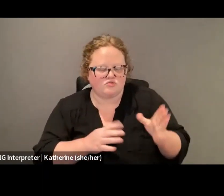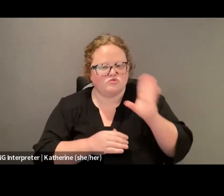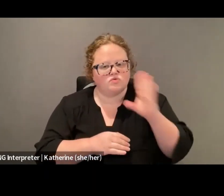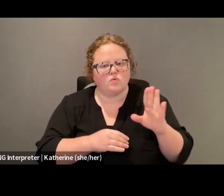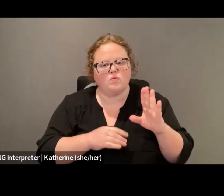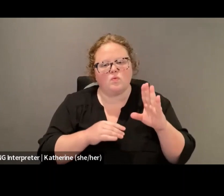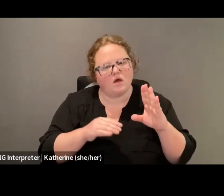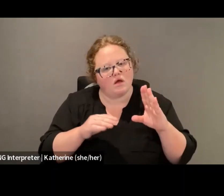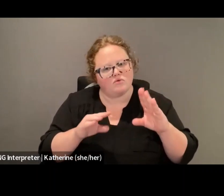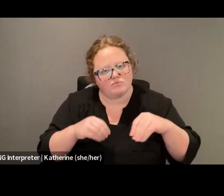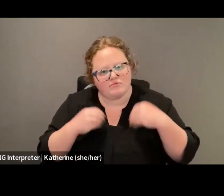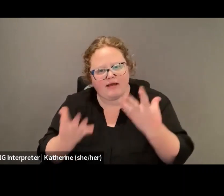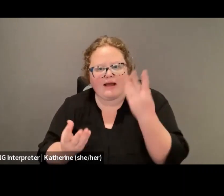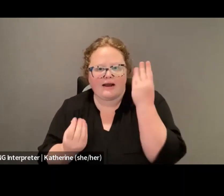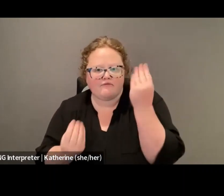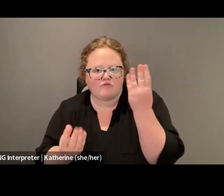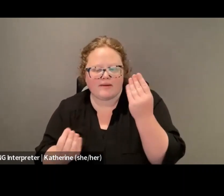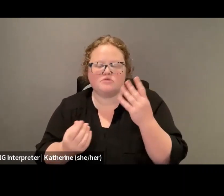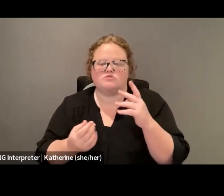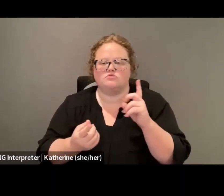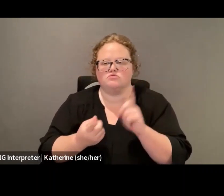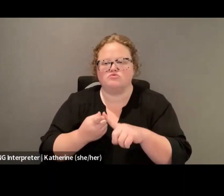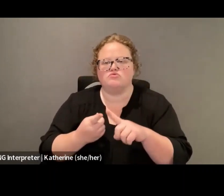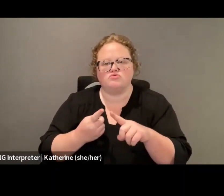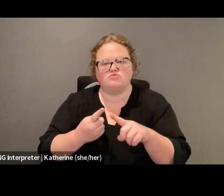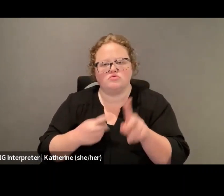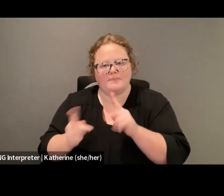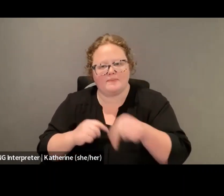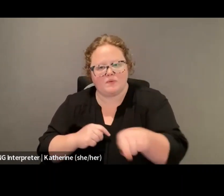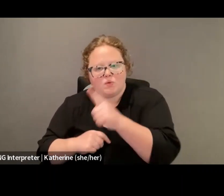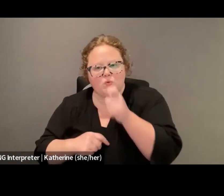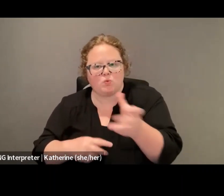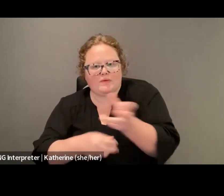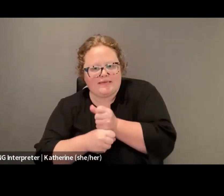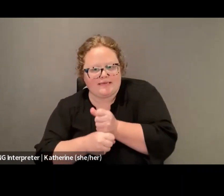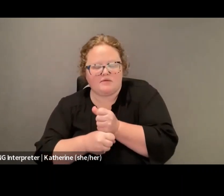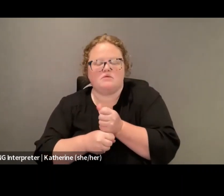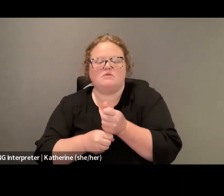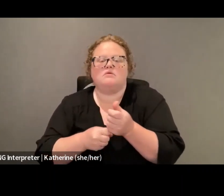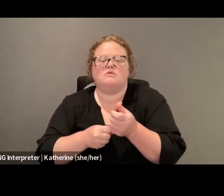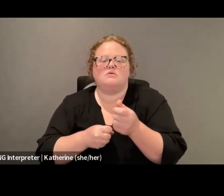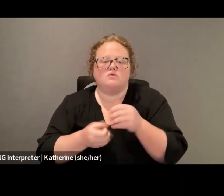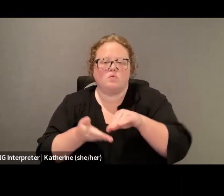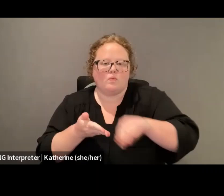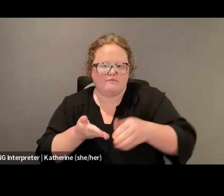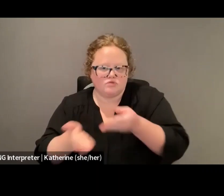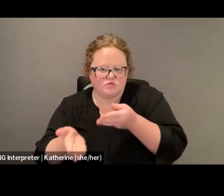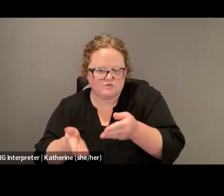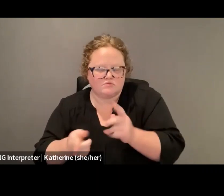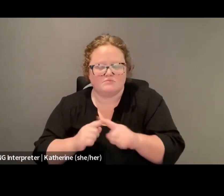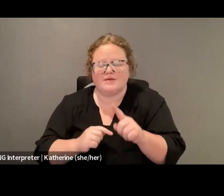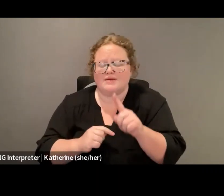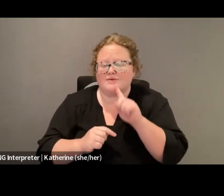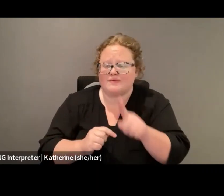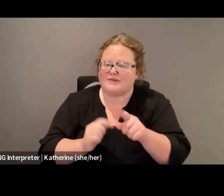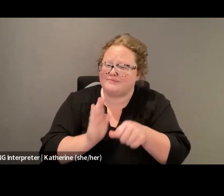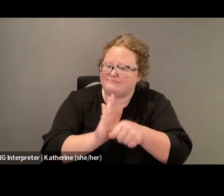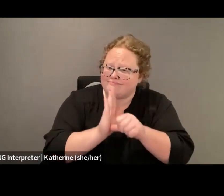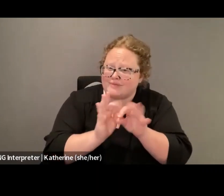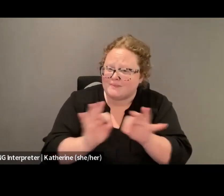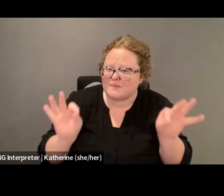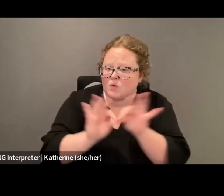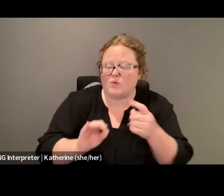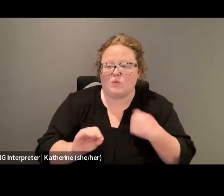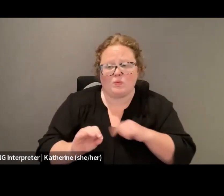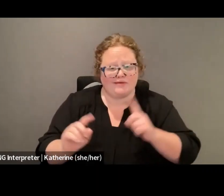direction to people receiving waiver services. But it's something that I think is really important because we hear time